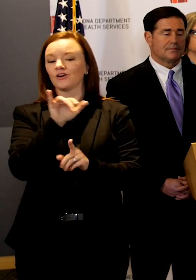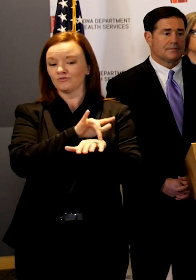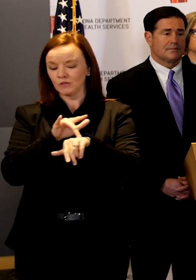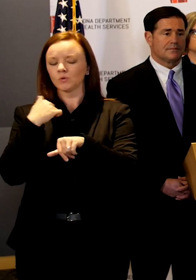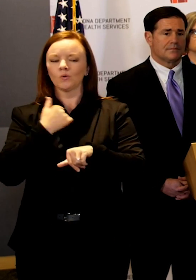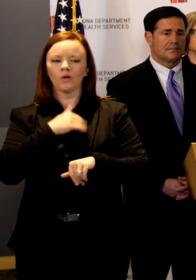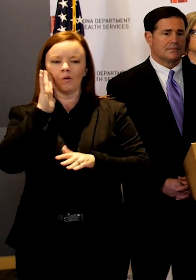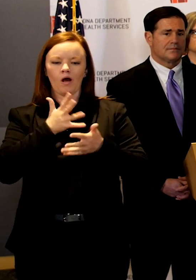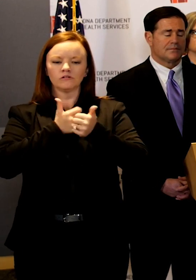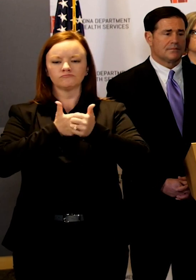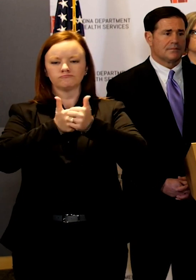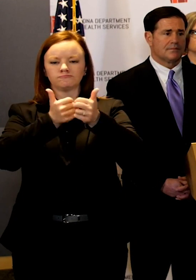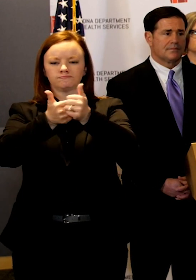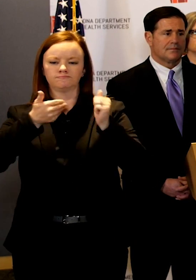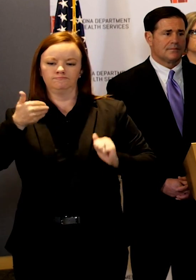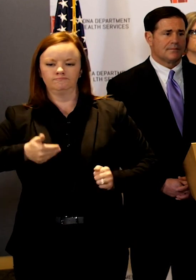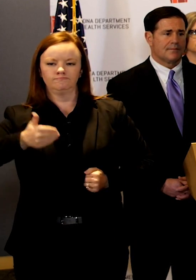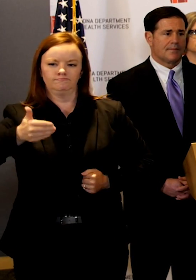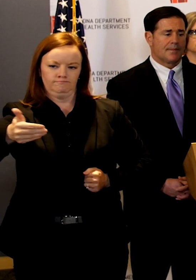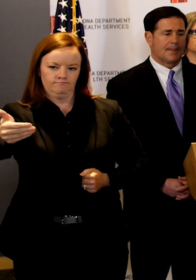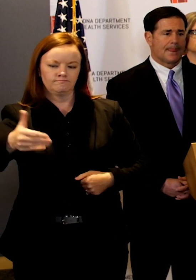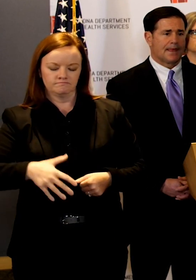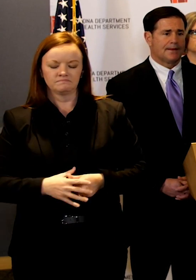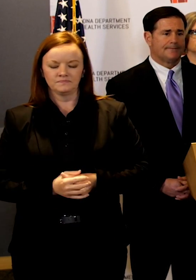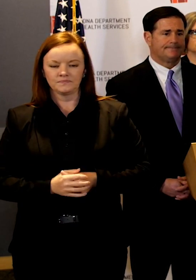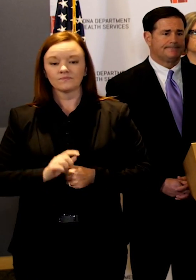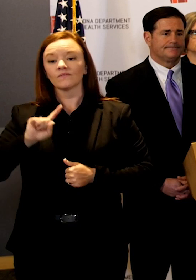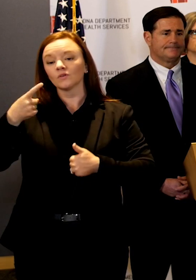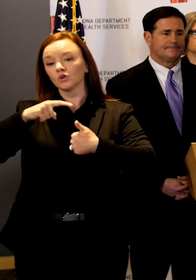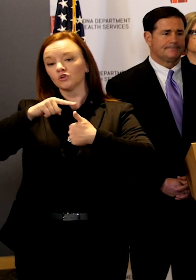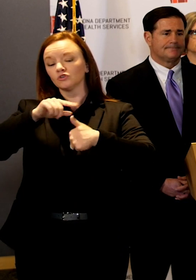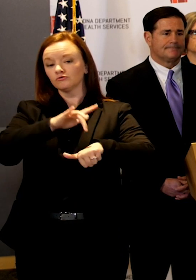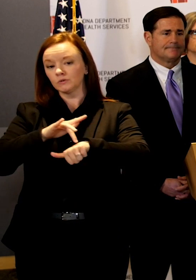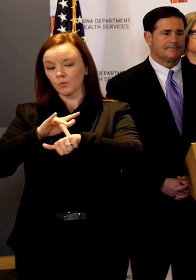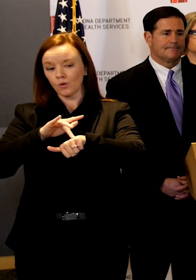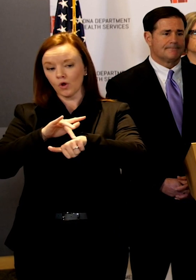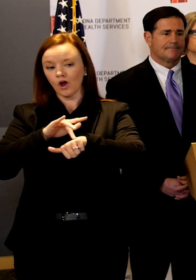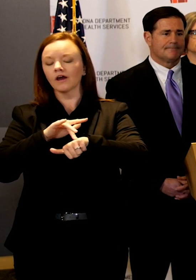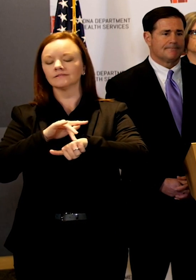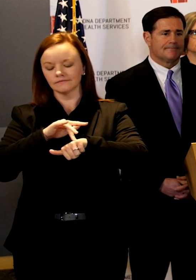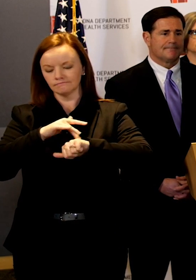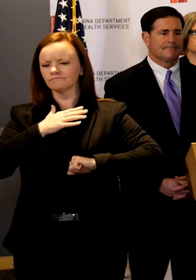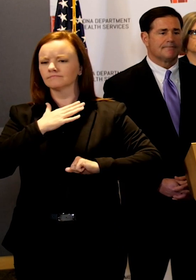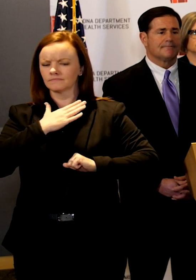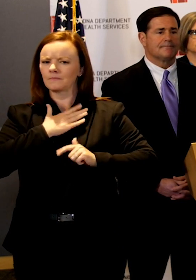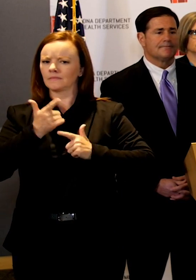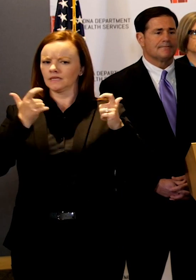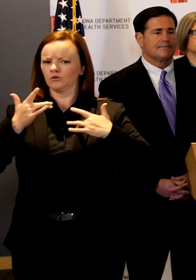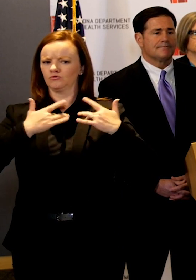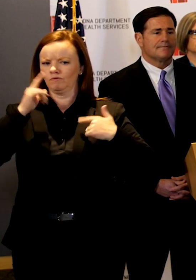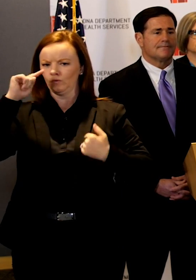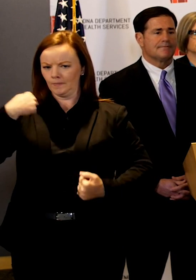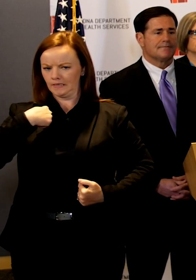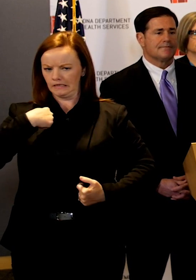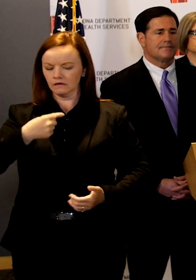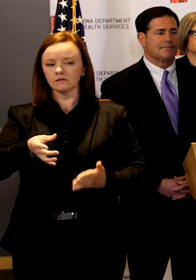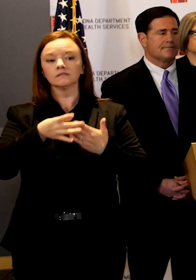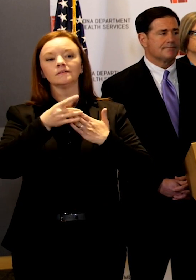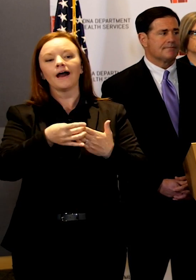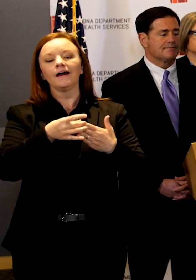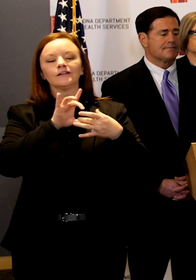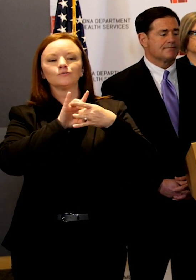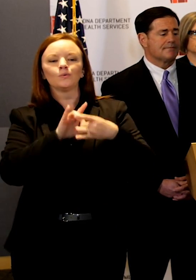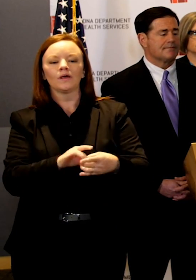as information is changing. The first, a top concern of mine, is guidance related to school